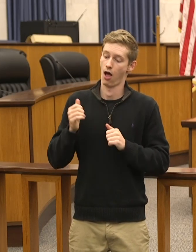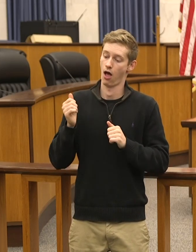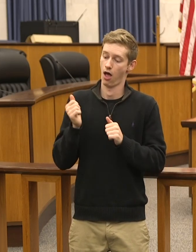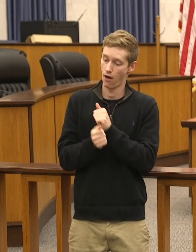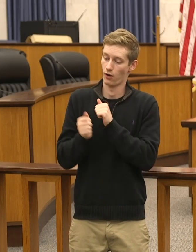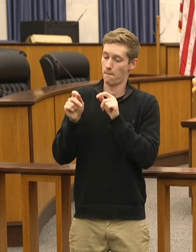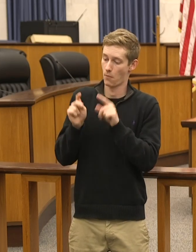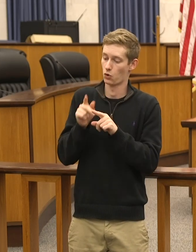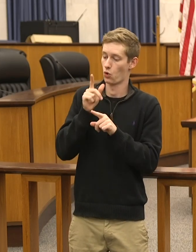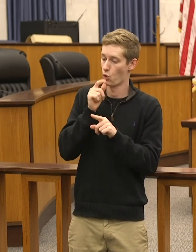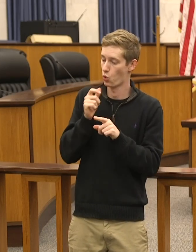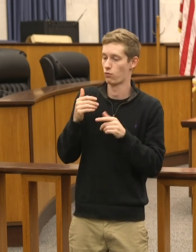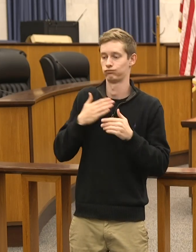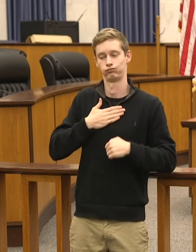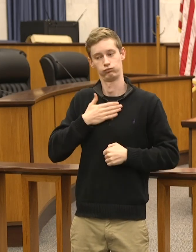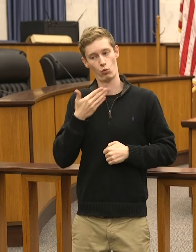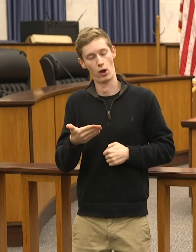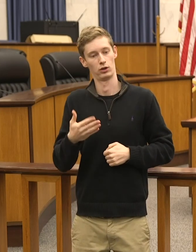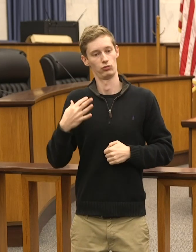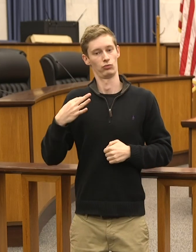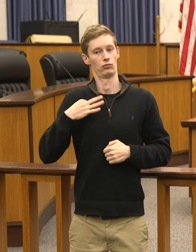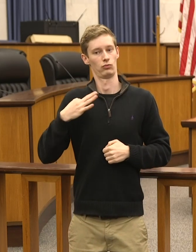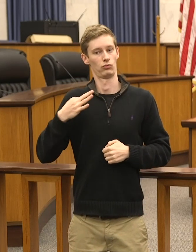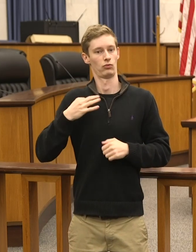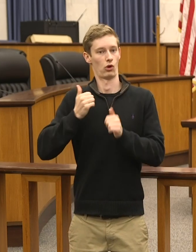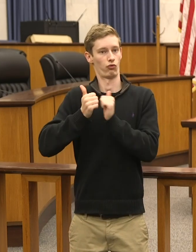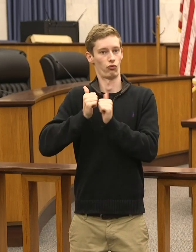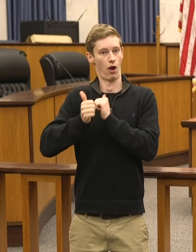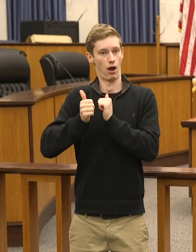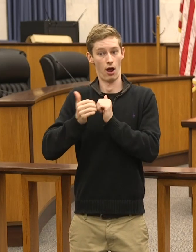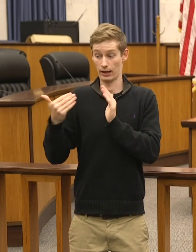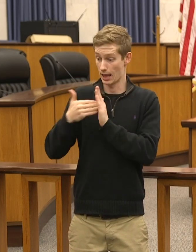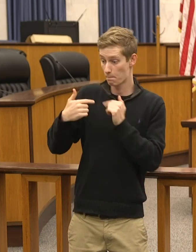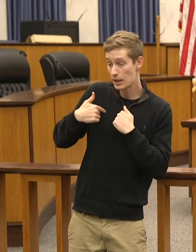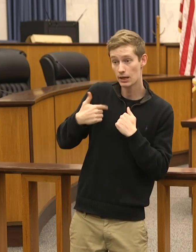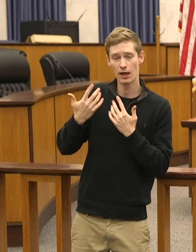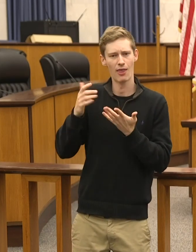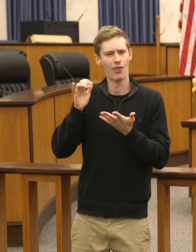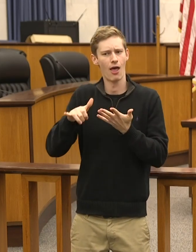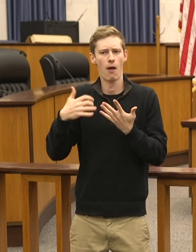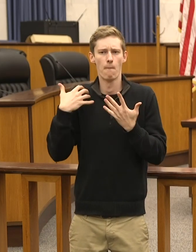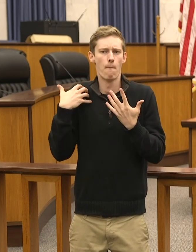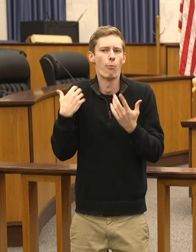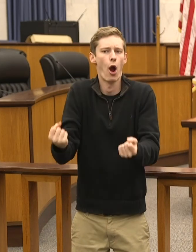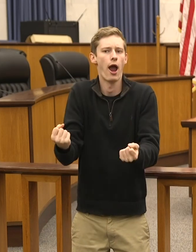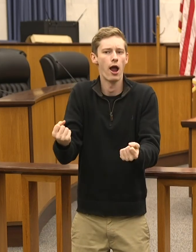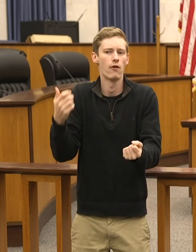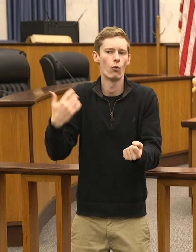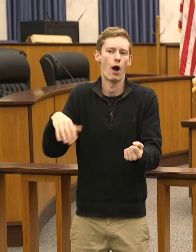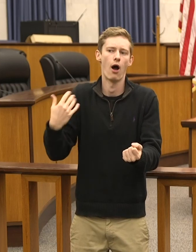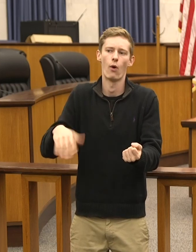in school board, city council, who those who ran against me as well. Running for office, I think, is one of the bravest, most courageous things you can